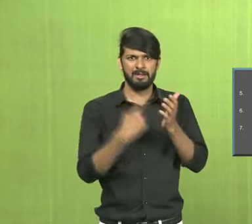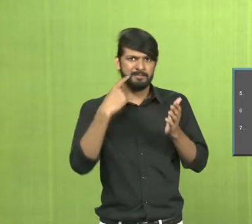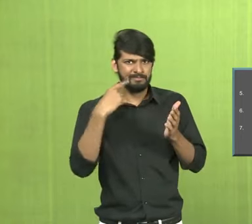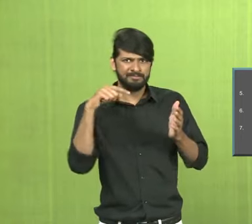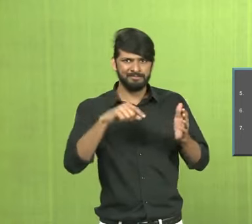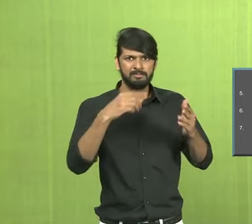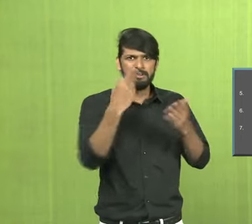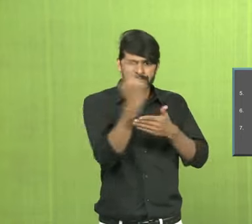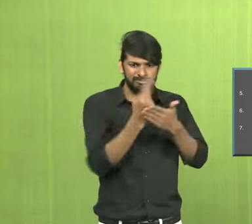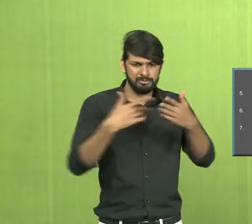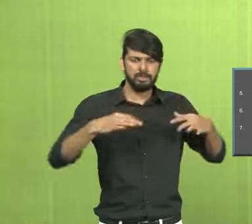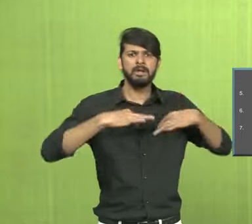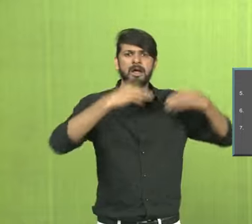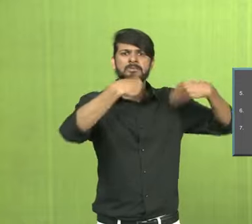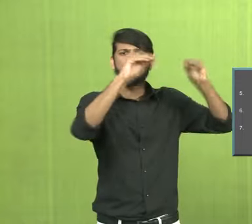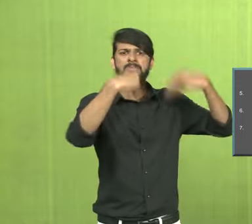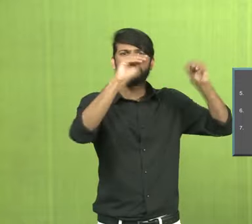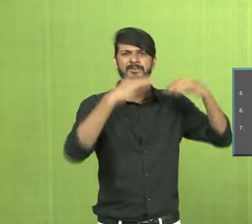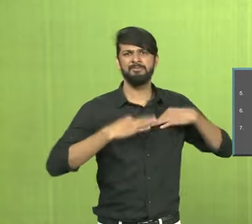Kalamkari textiles are exported to